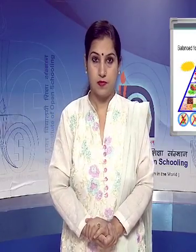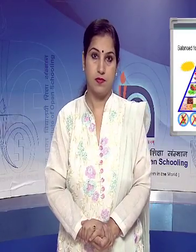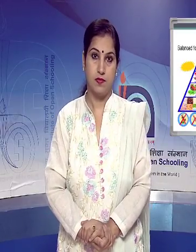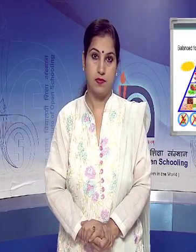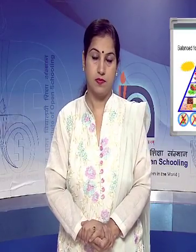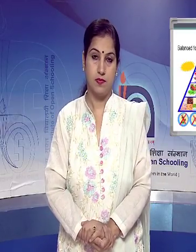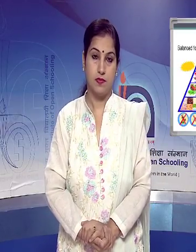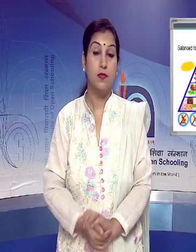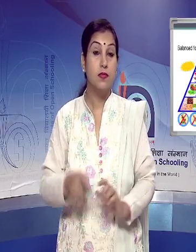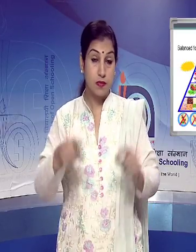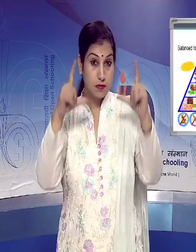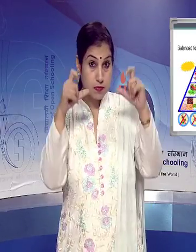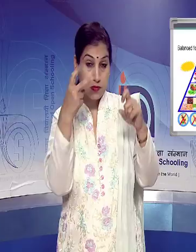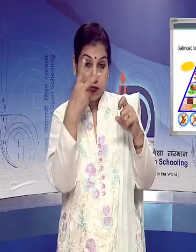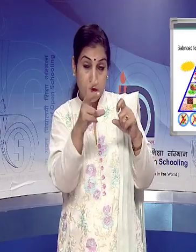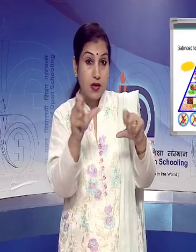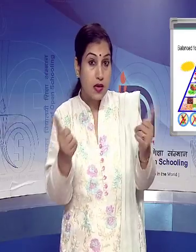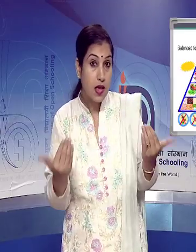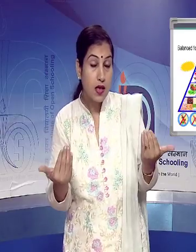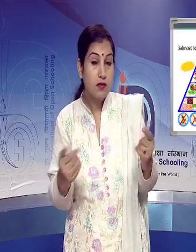In this picture, you can see and understand